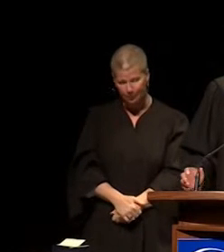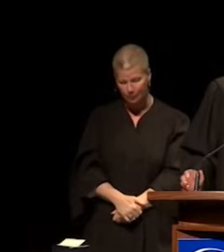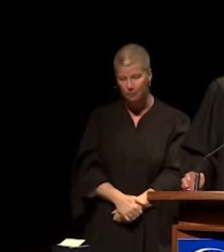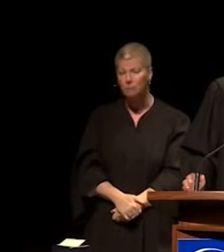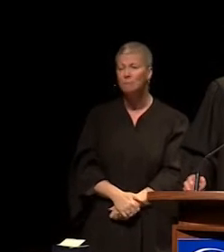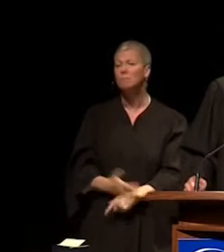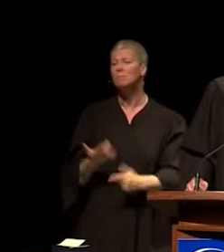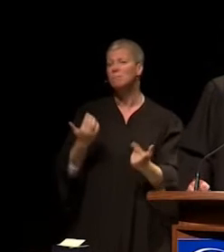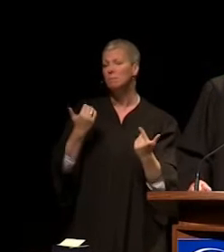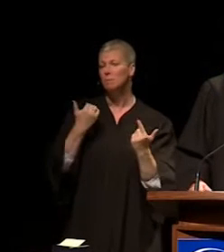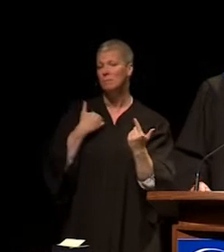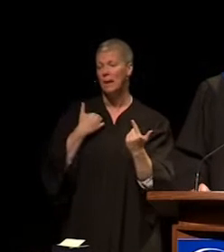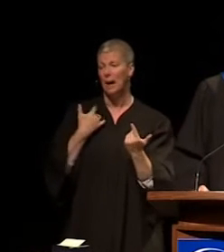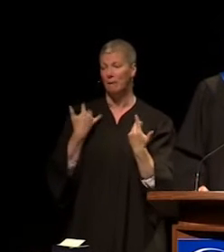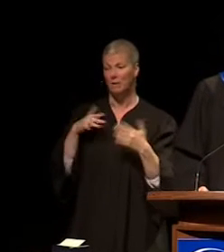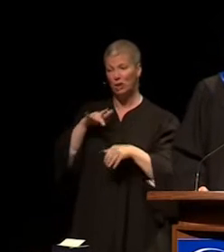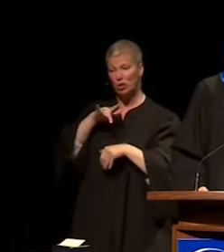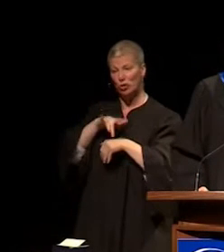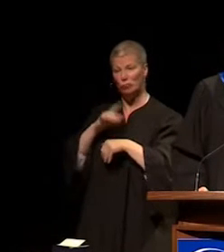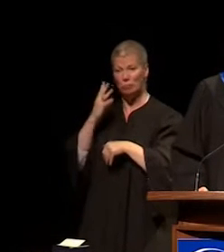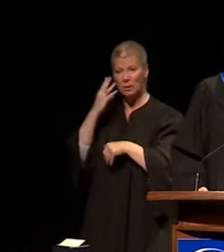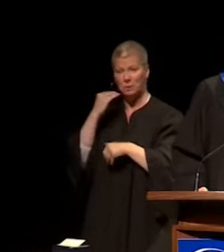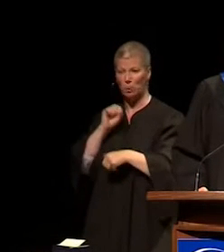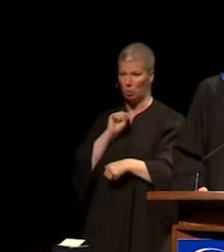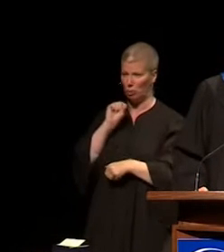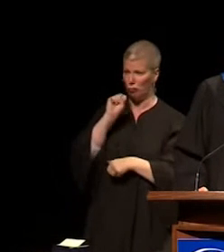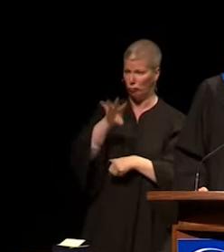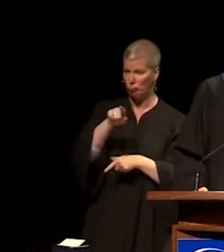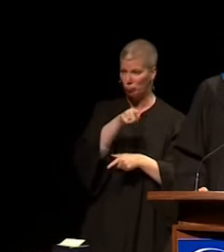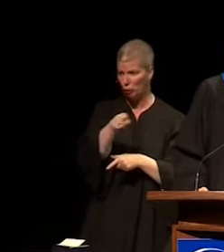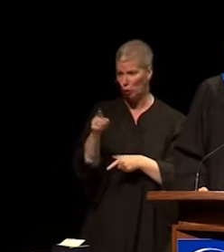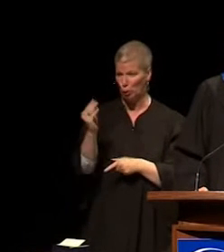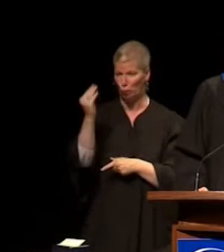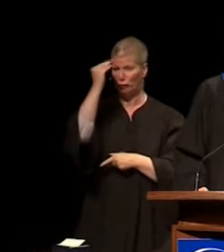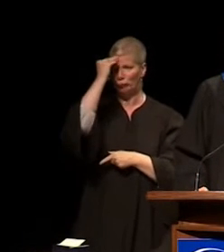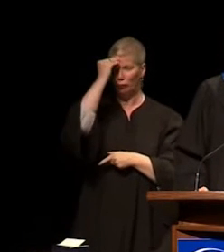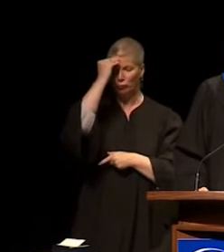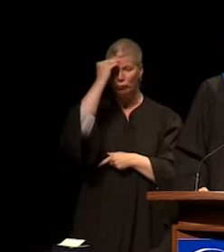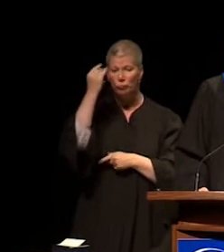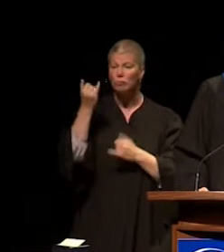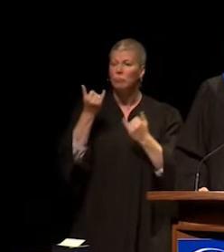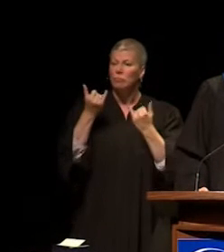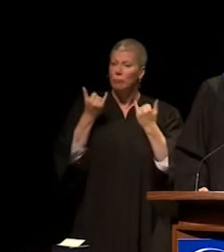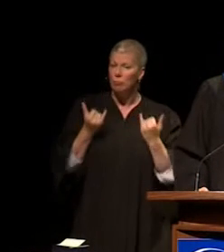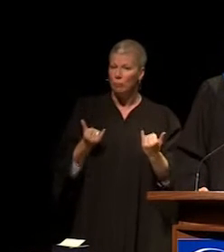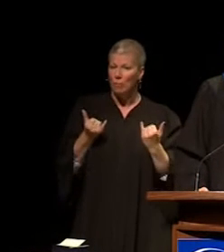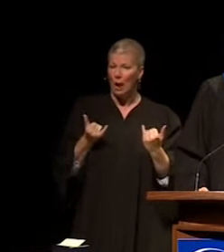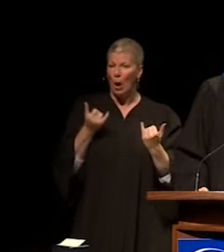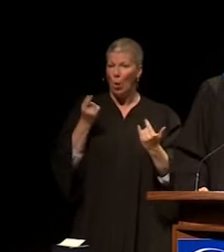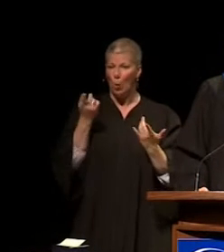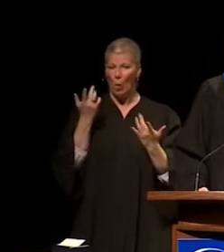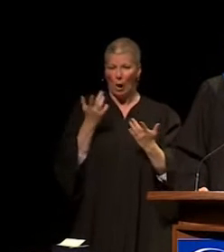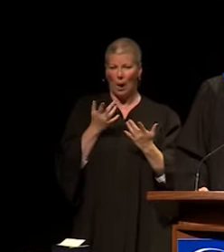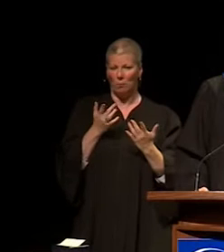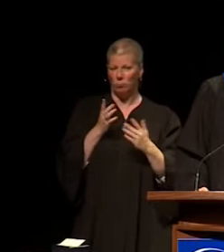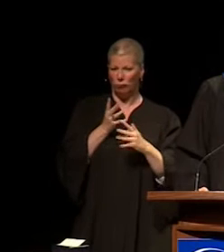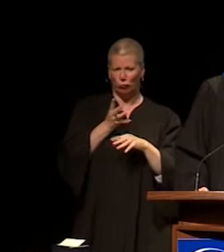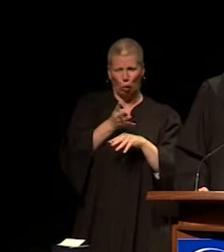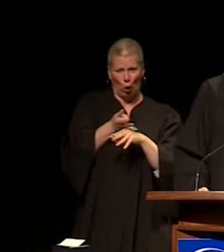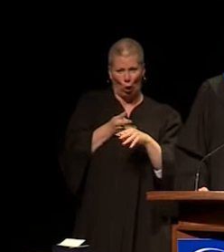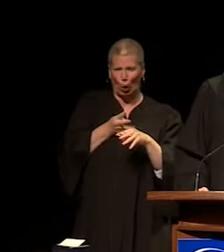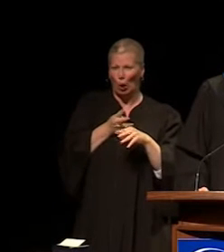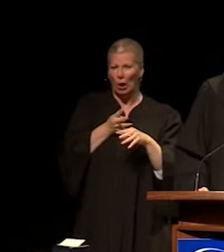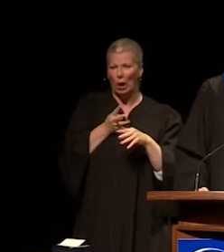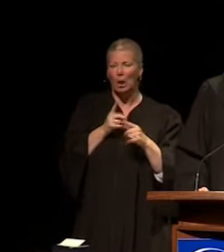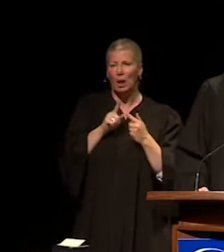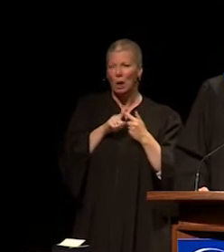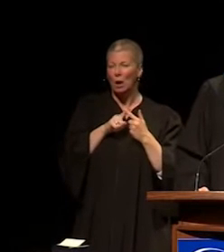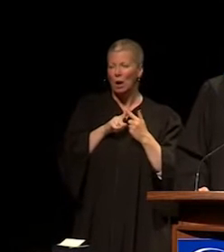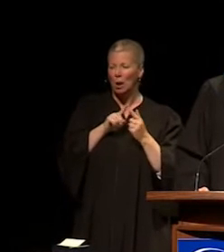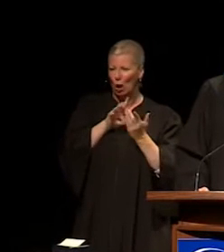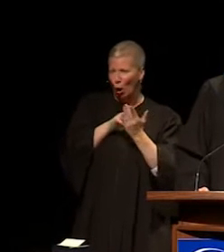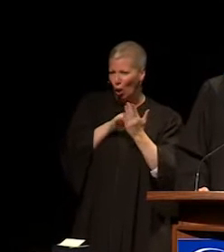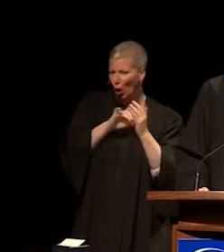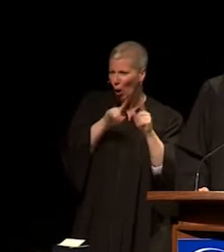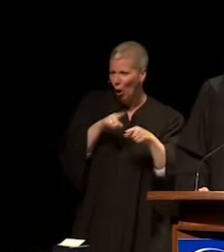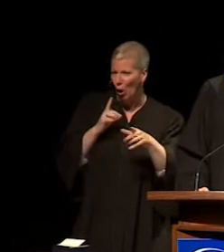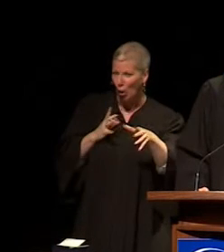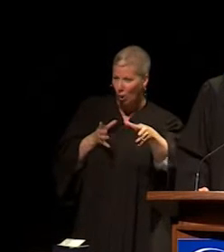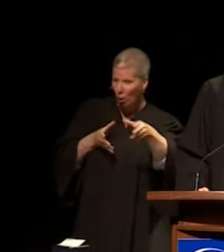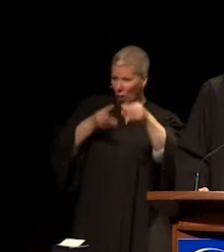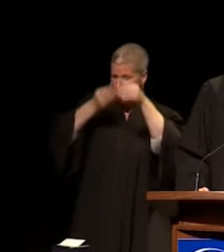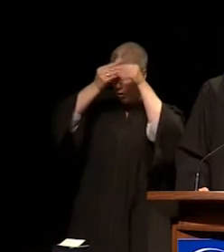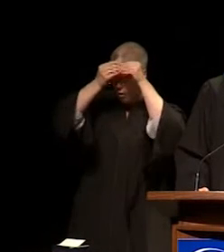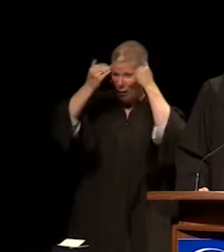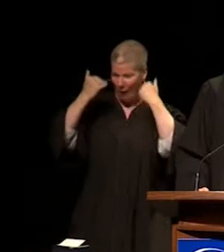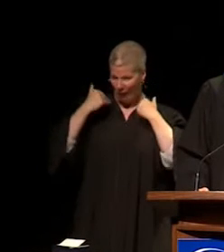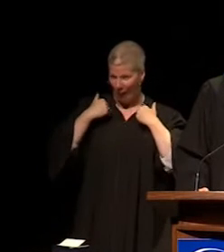Lesson. You're in the very early stages of applying what you have learned. If you are passionate about